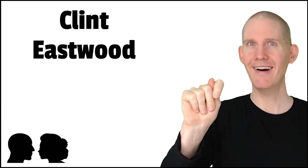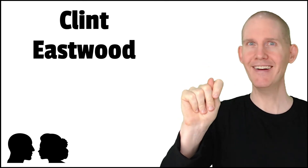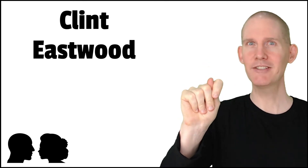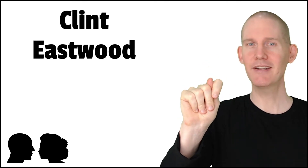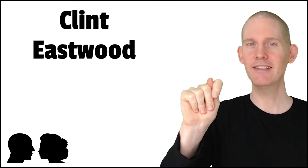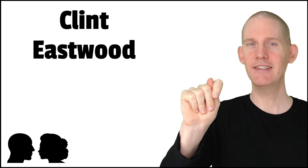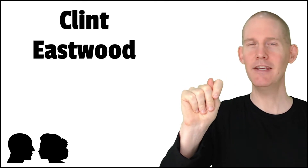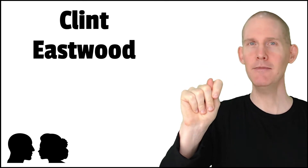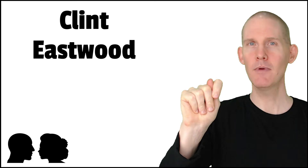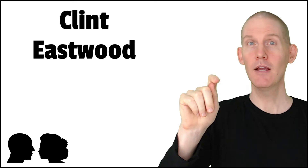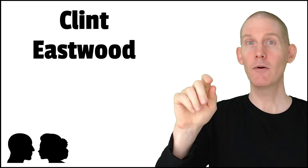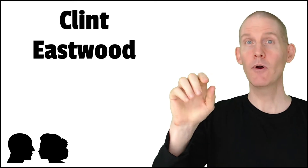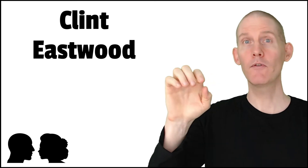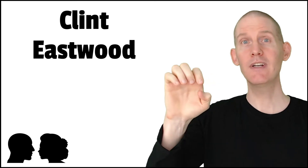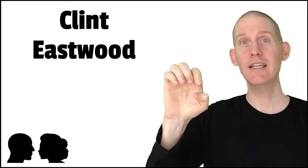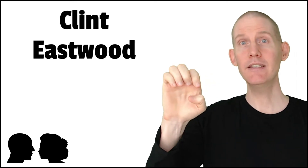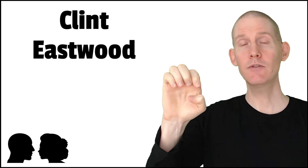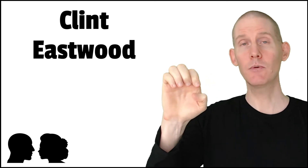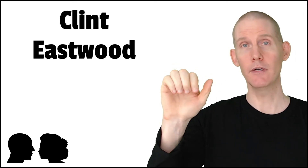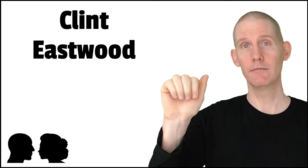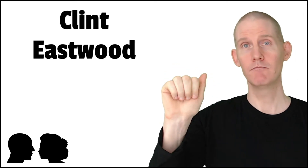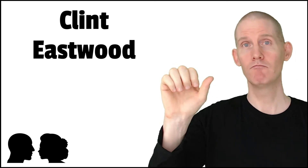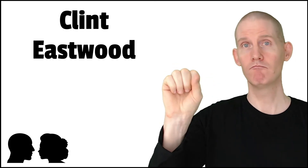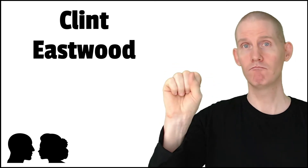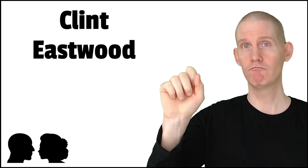paused on the T, went over to Eastwood.